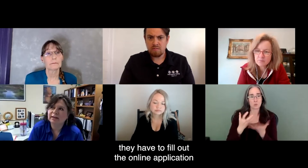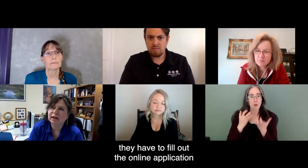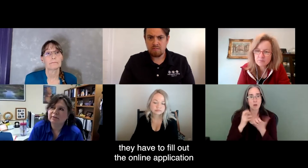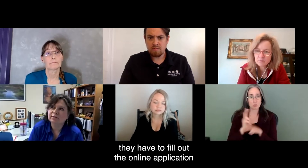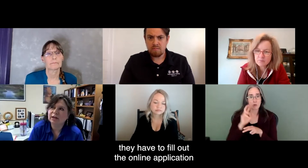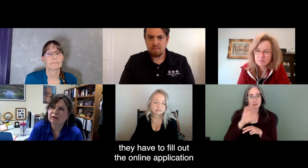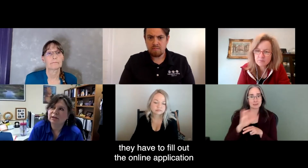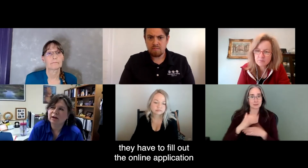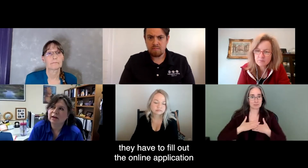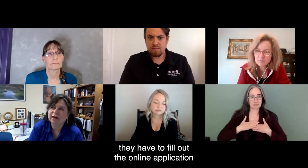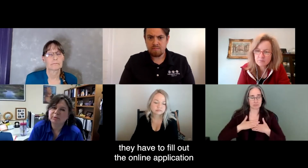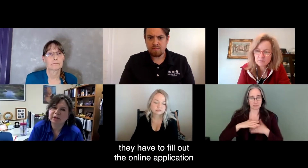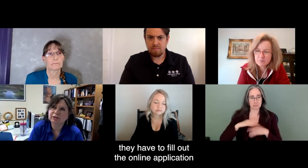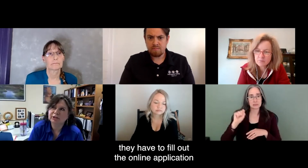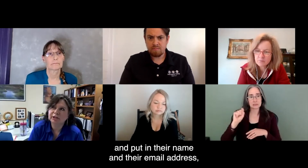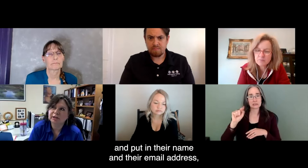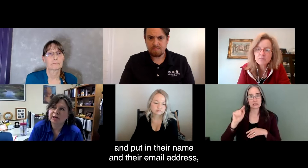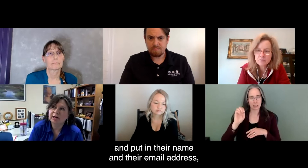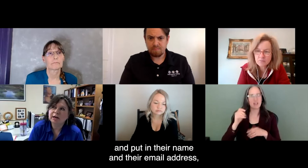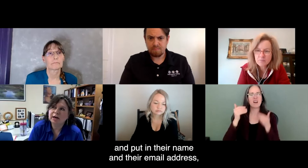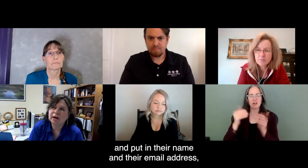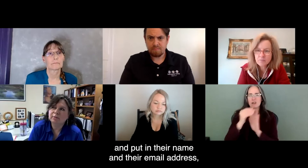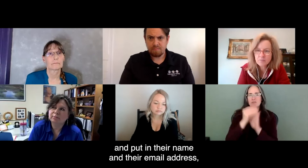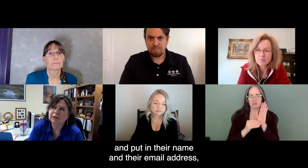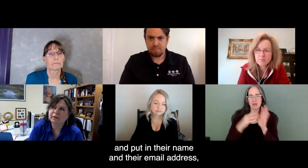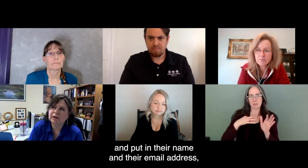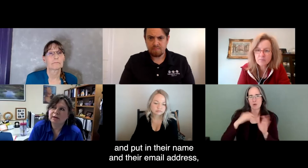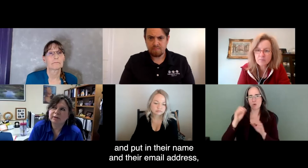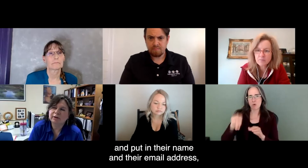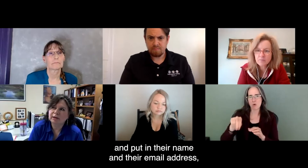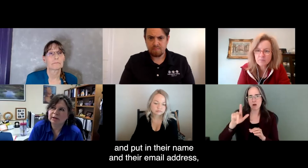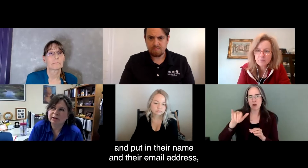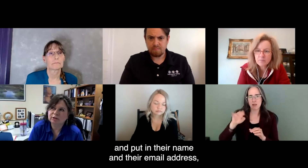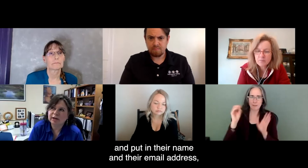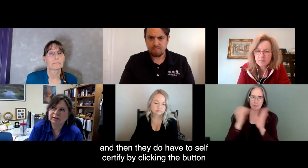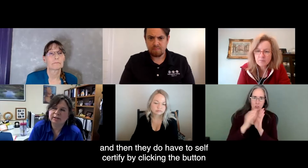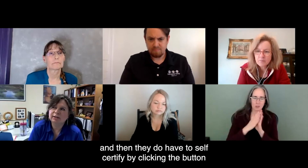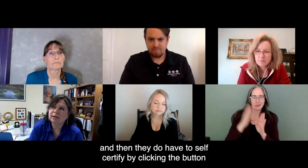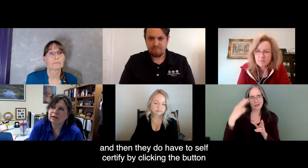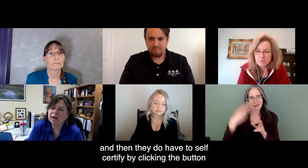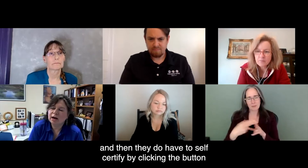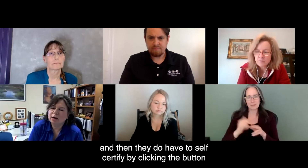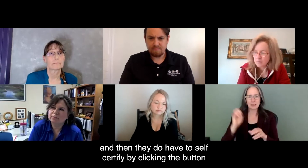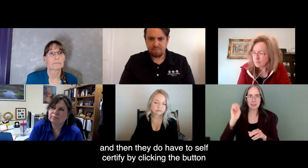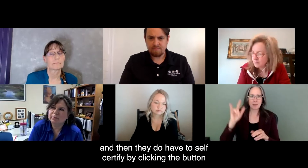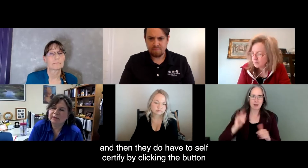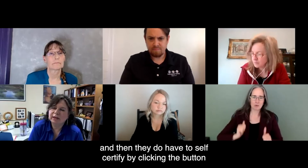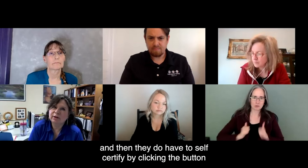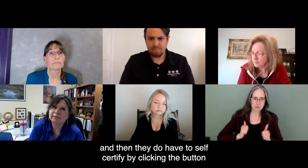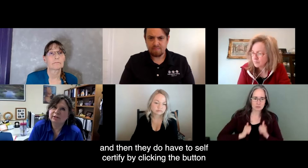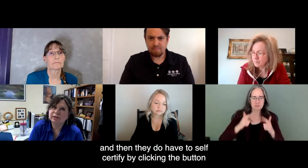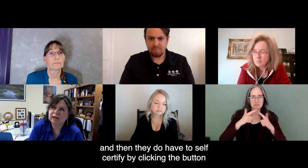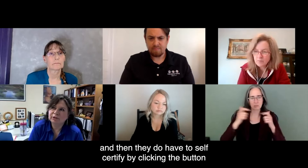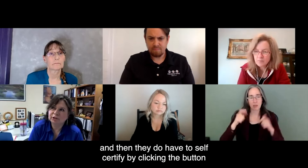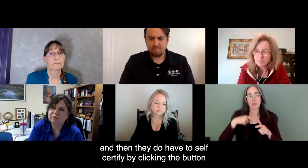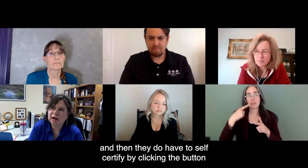state, they have to fill out the online application and put in their name and their email address. And then they do have